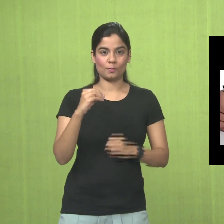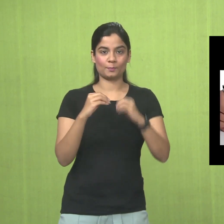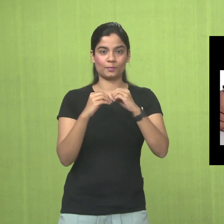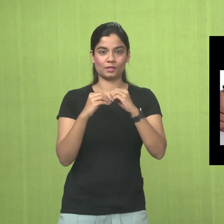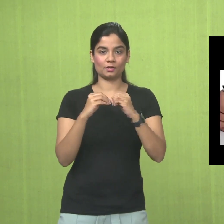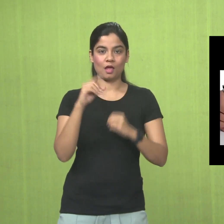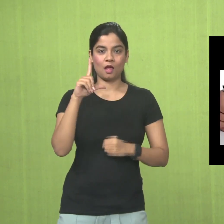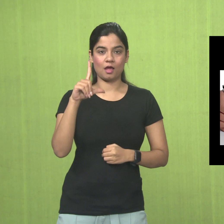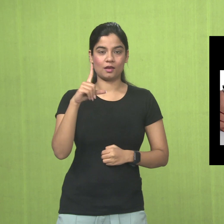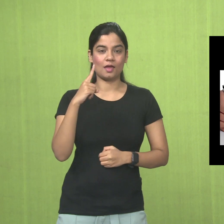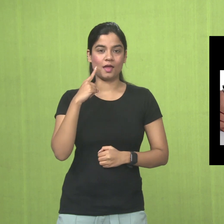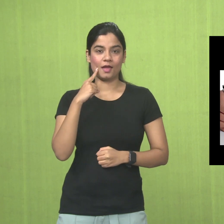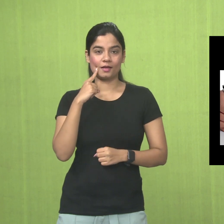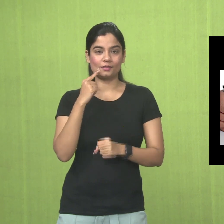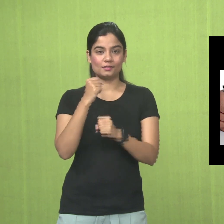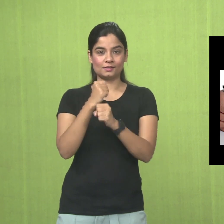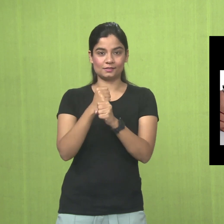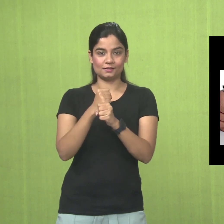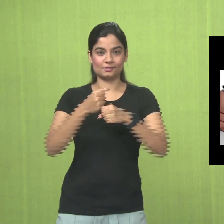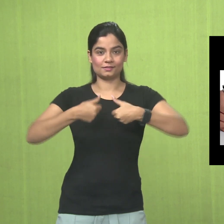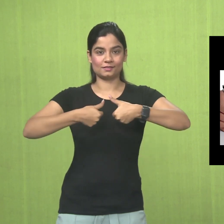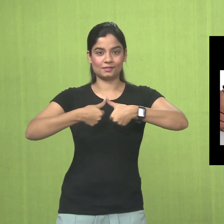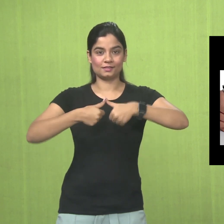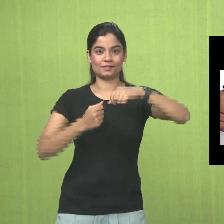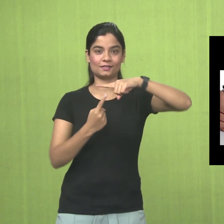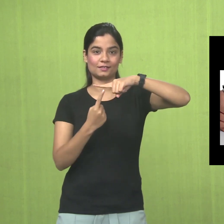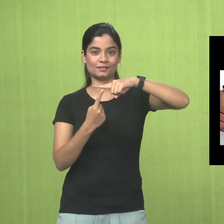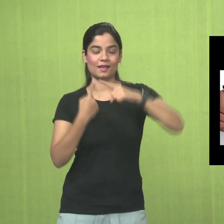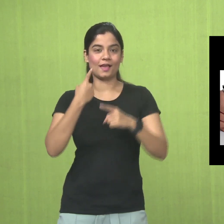Obligation. A duty or a commitment that everyone has to fulfill.